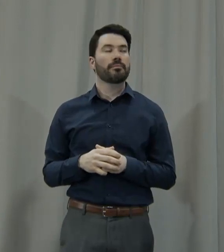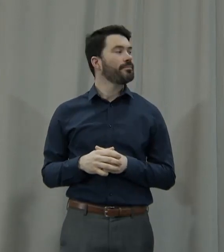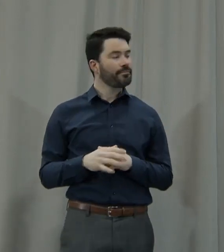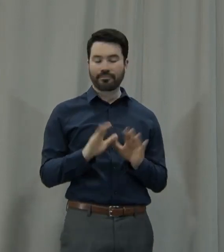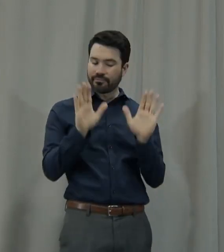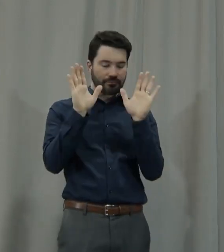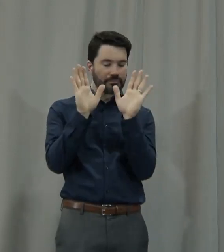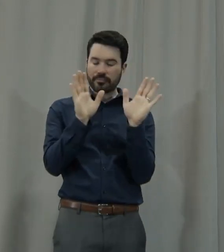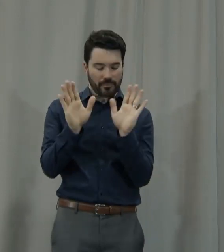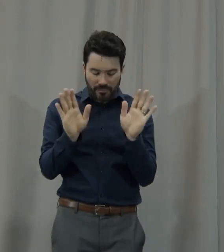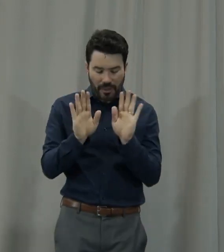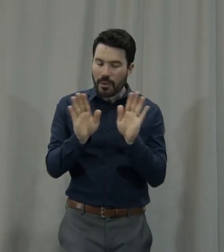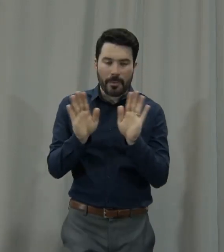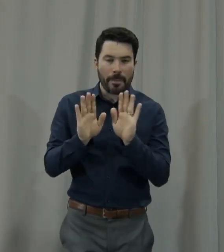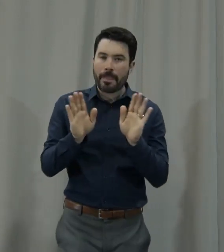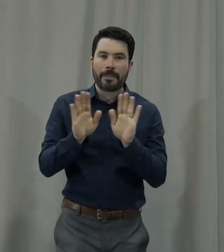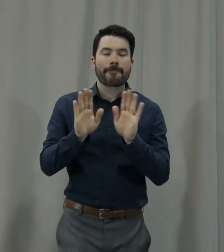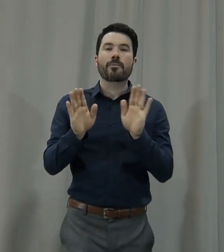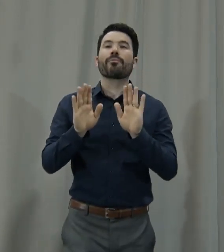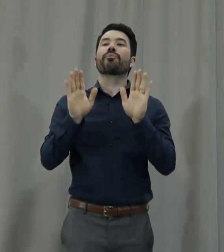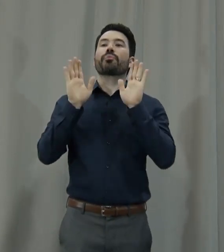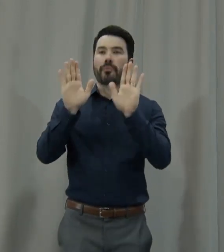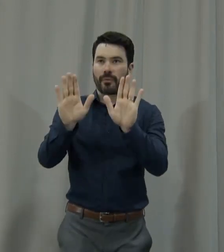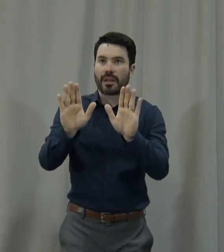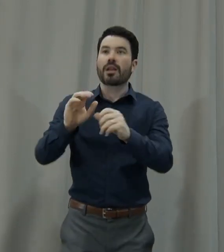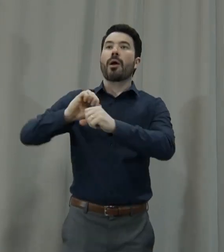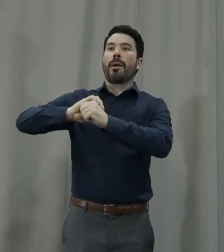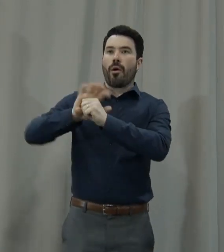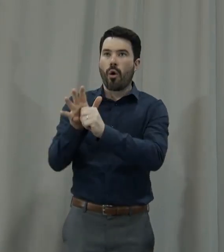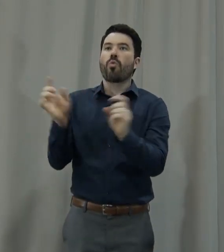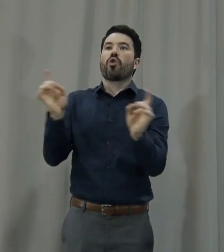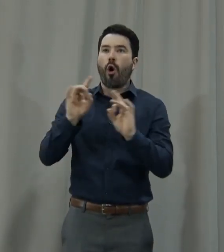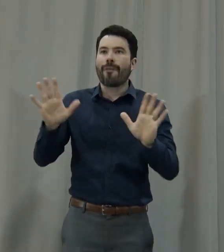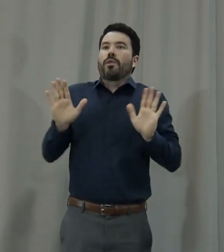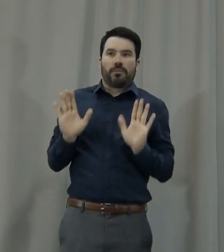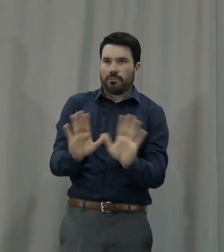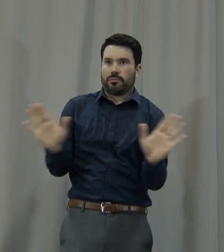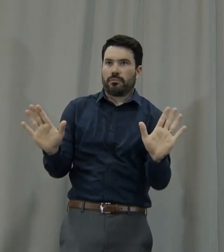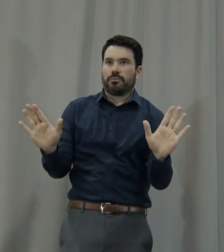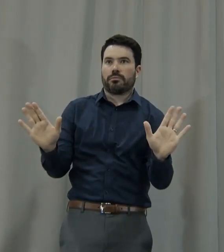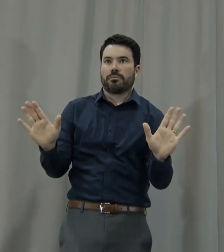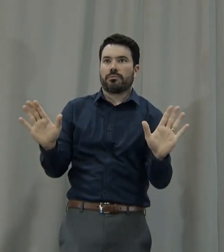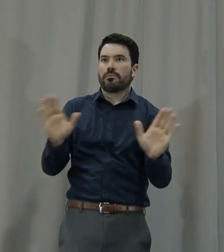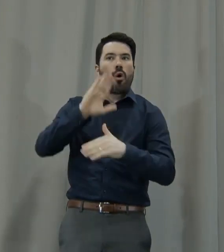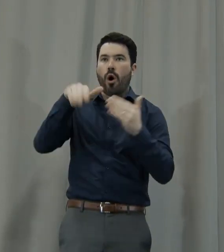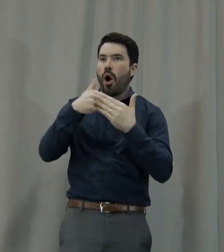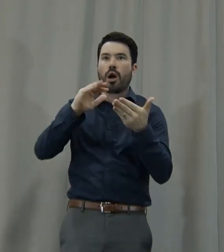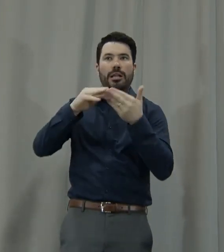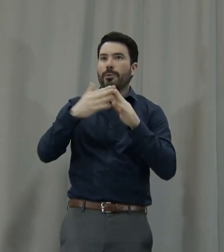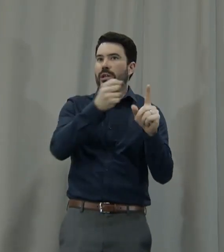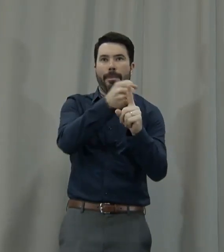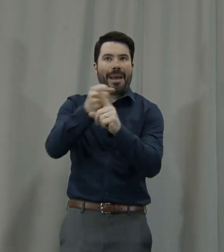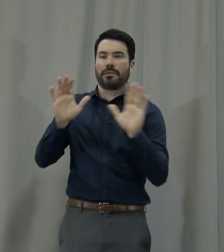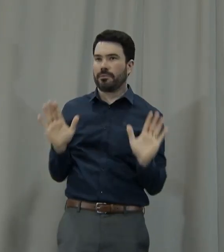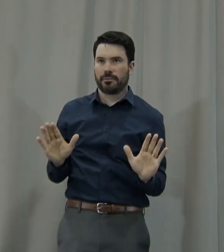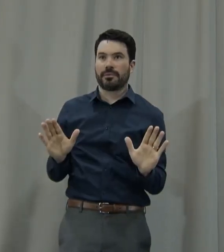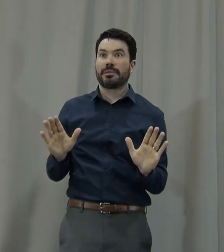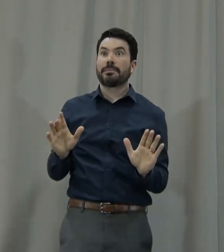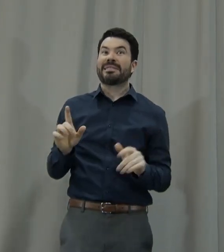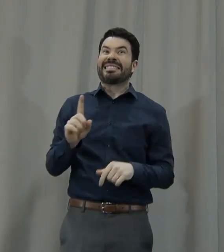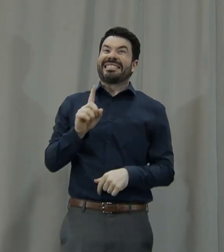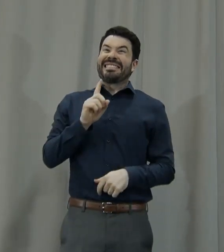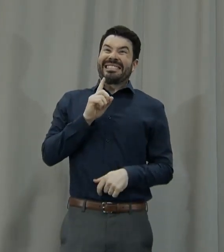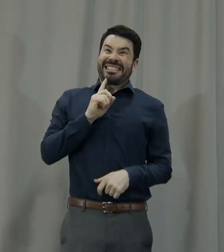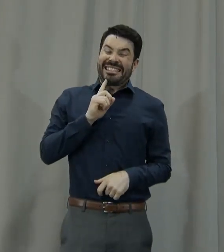to, I mean, the pandemic, there, you know, was horrific and impacted all communities, but there was severe,